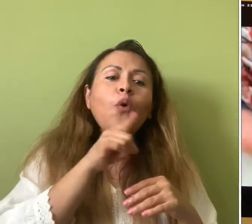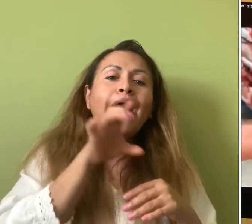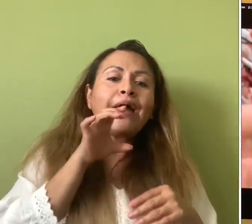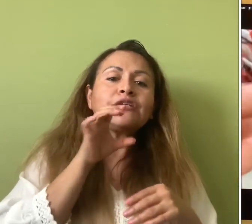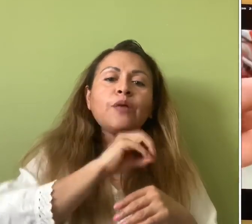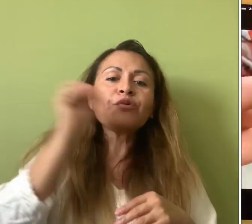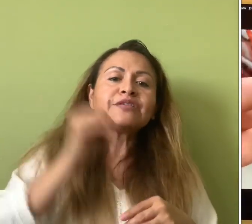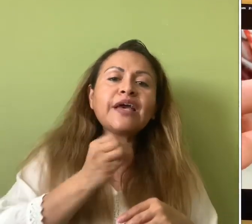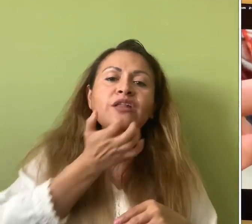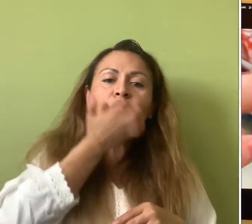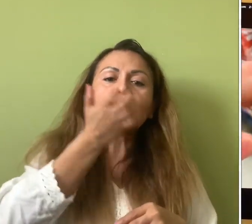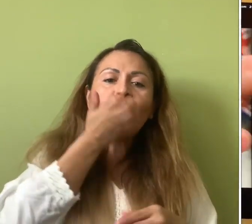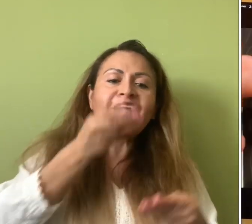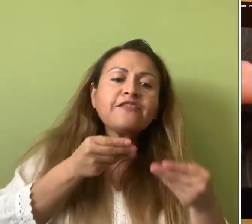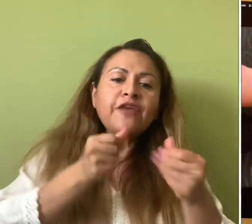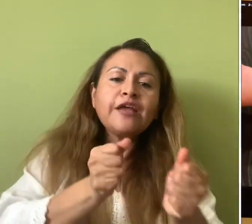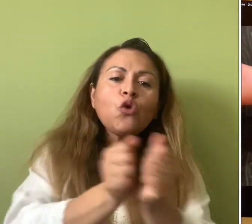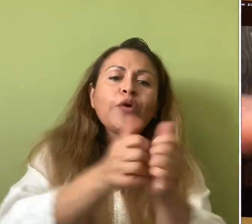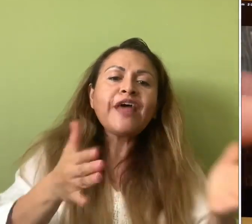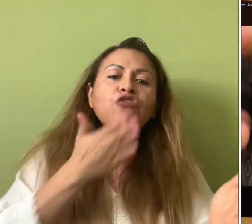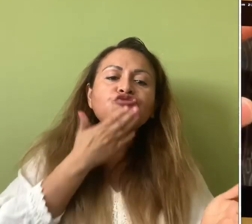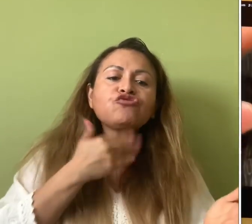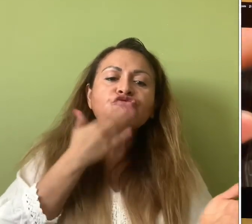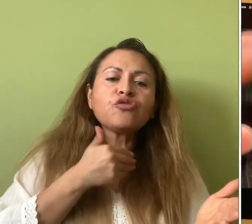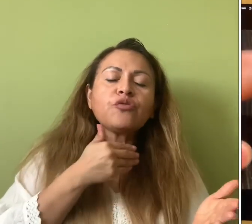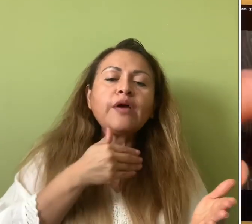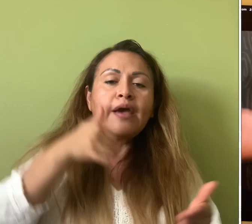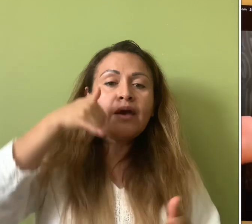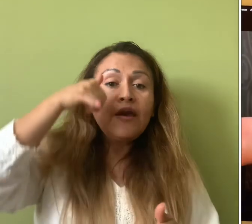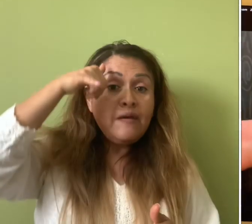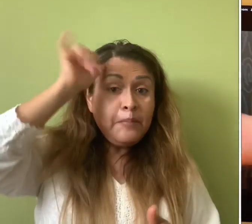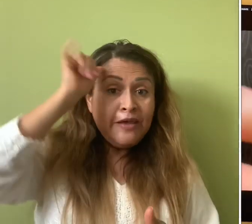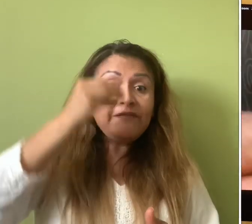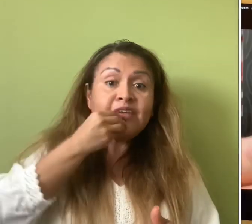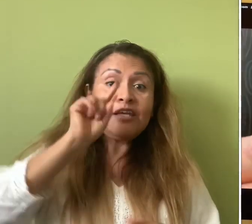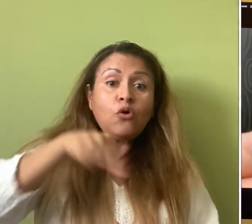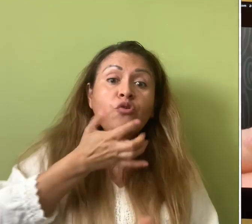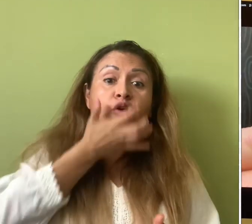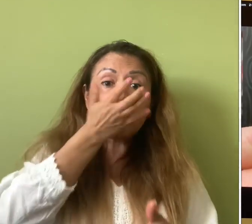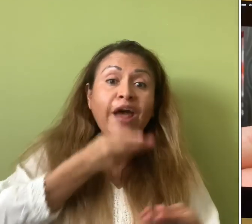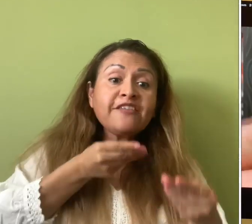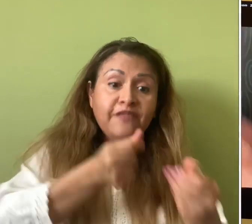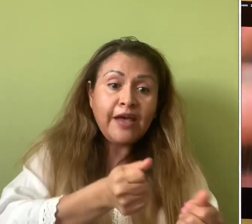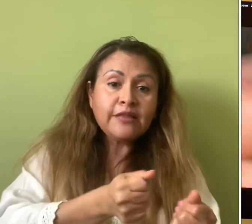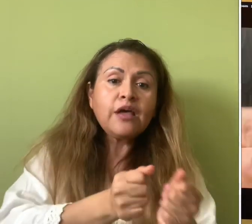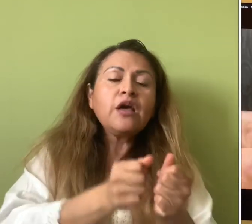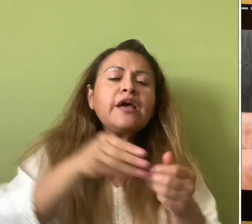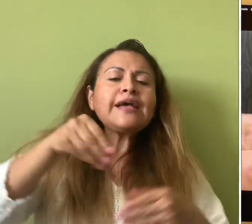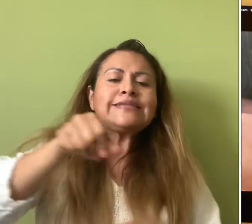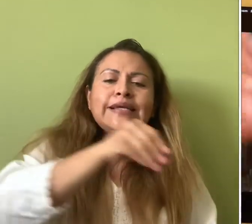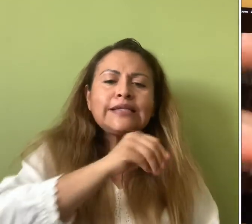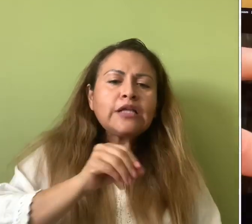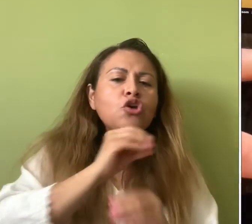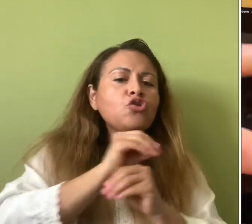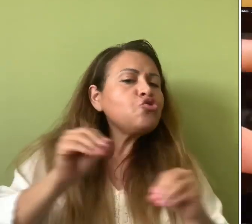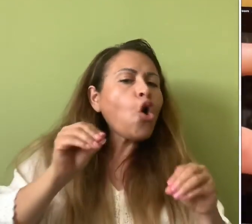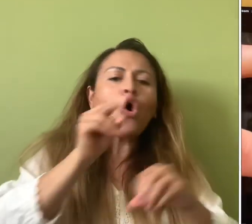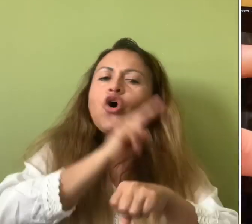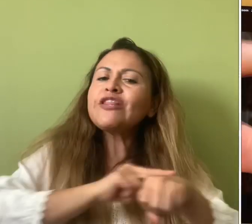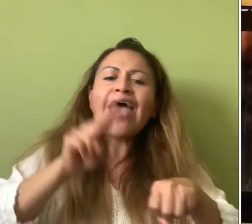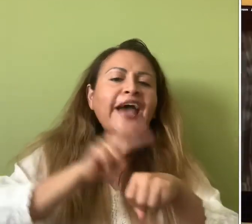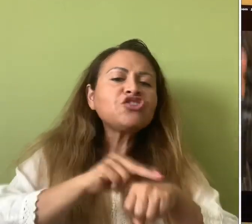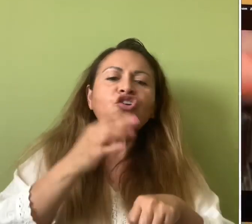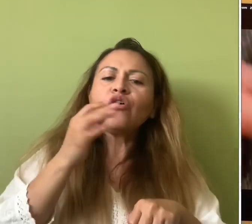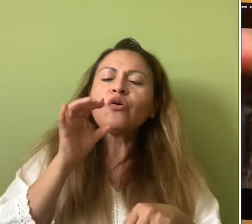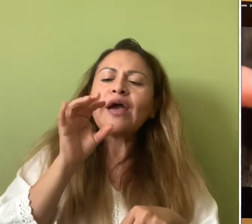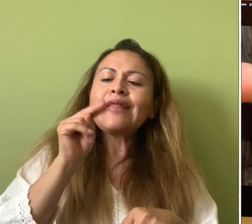grass-fed with no sugar. Read the ingredients. Grass-fed beef, all seasonings, no natural flavors, no sugar. Now,